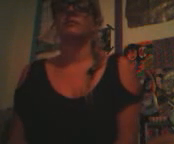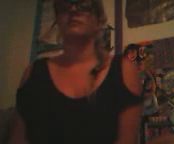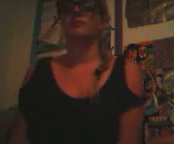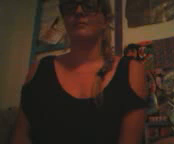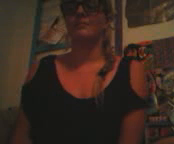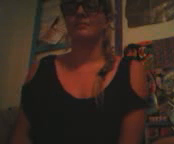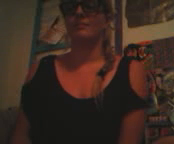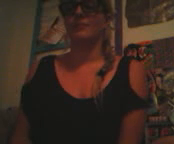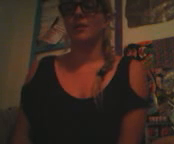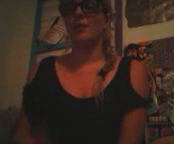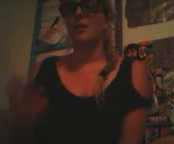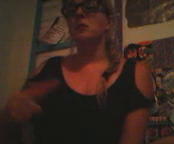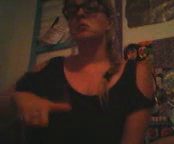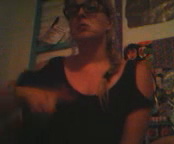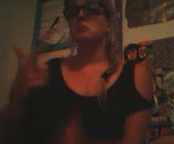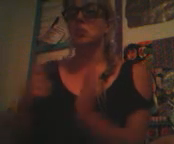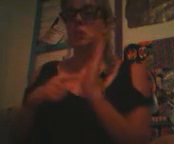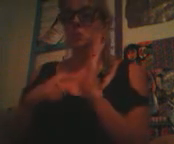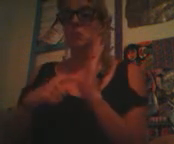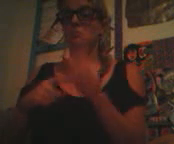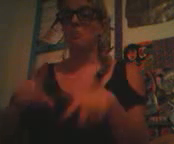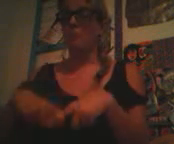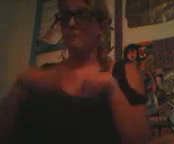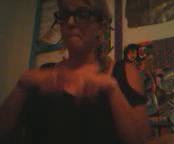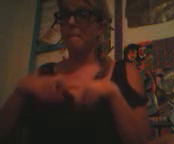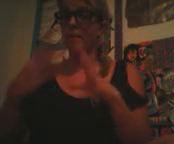Press pause, see what kind of reaction you think it is.